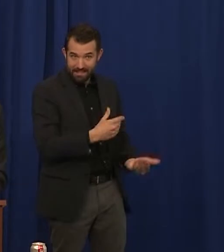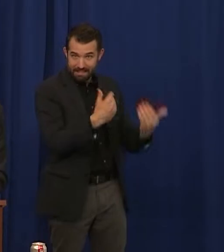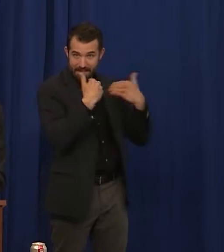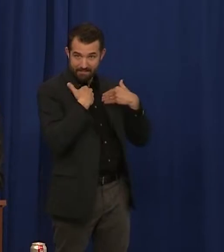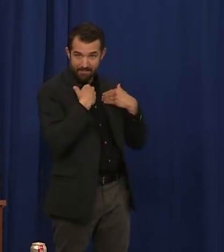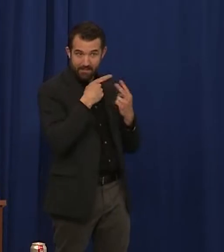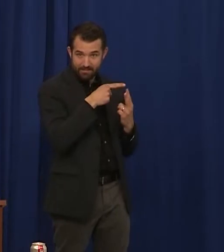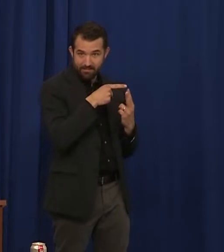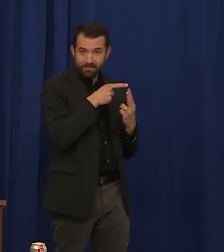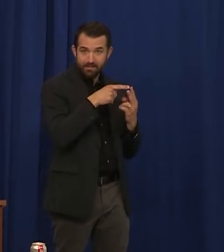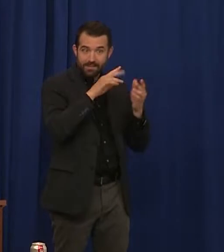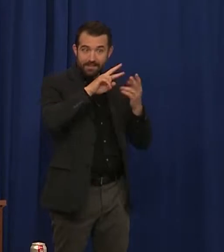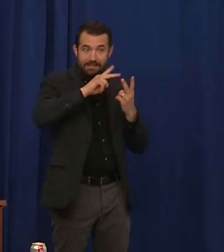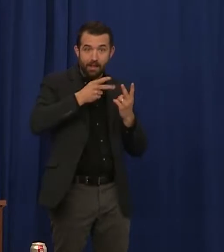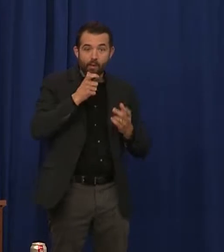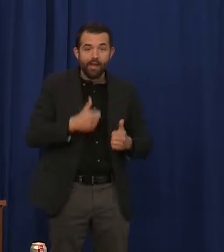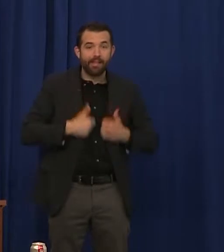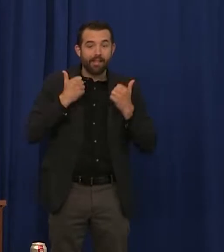Overall,